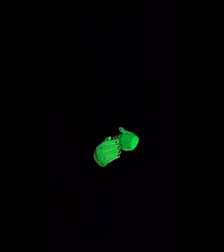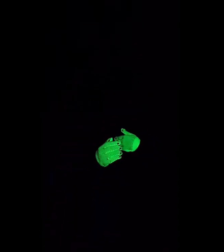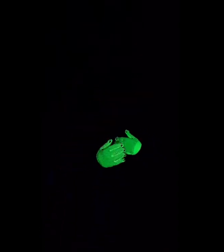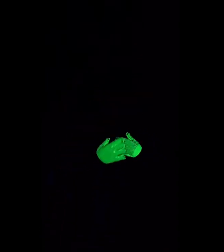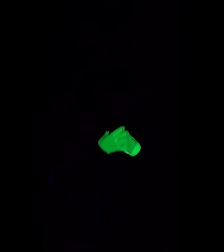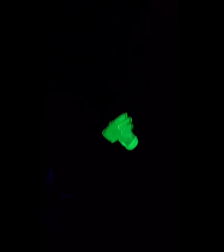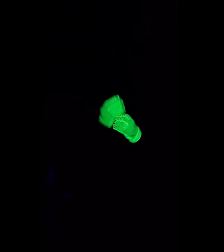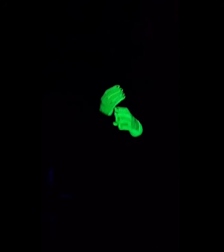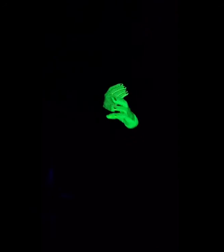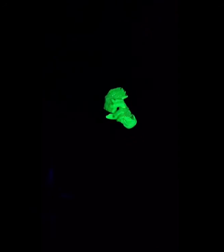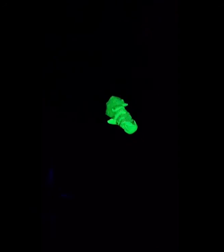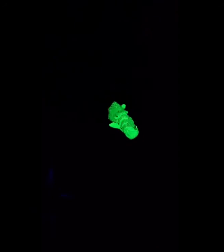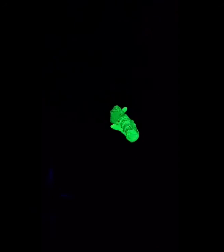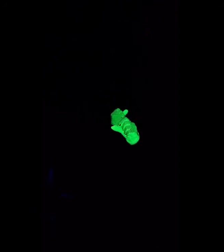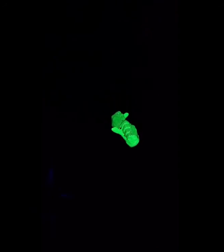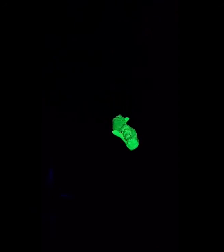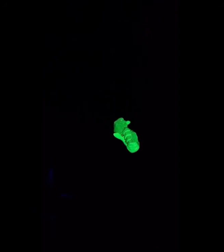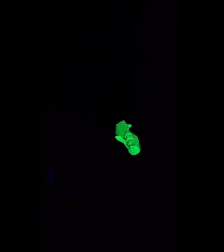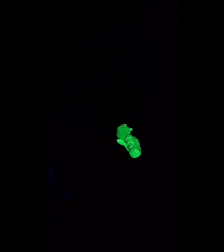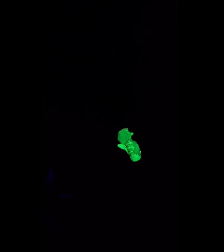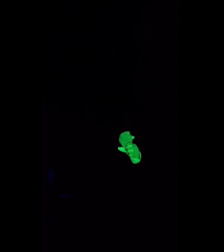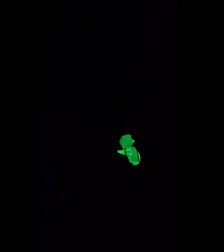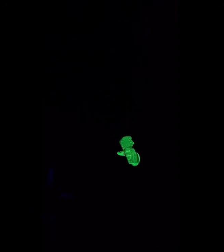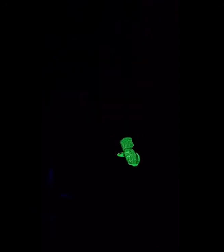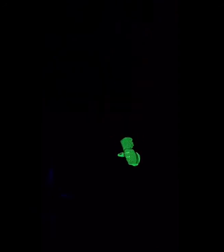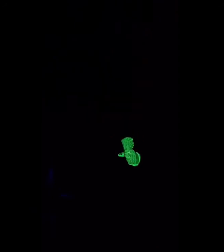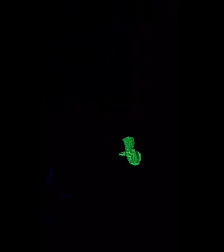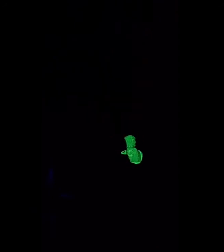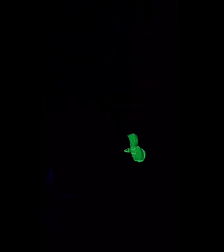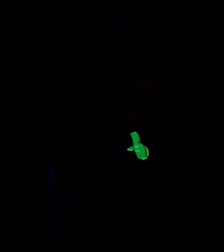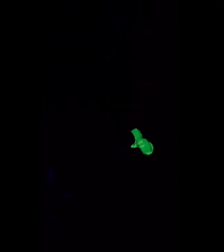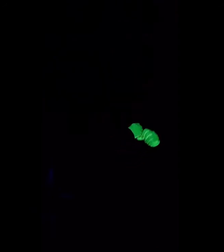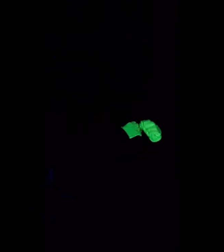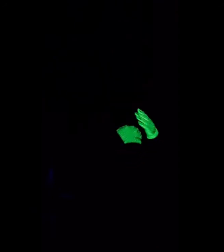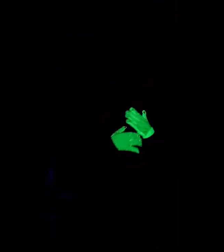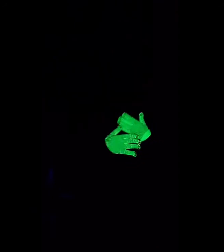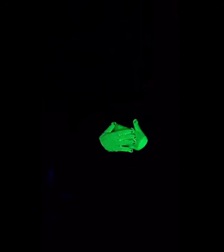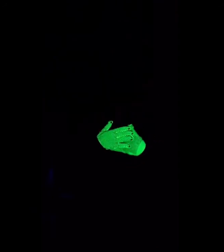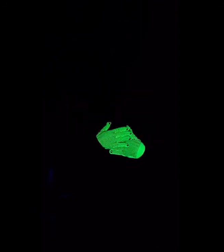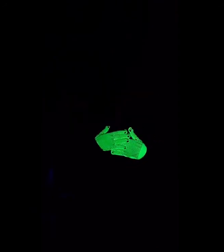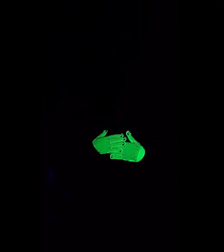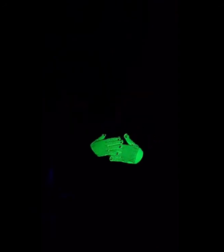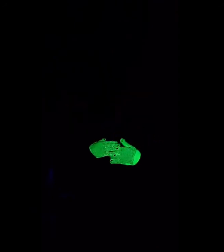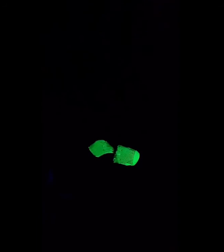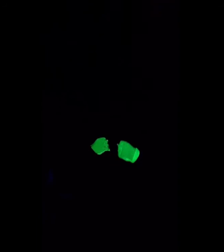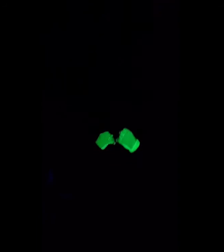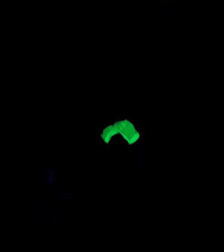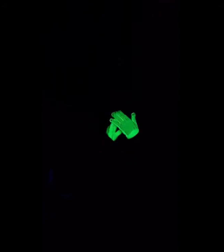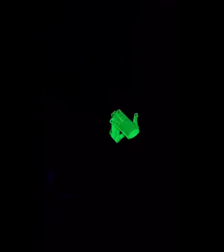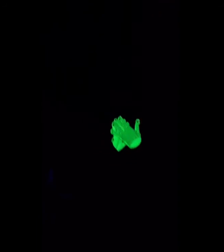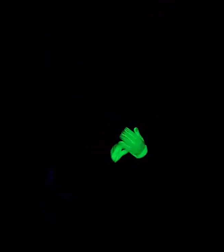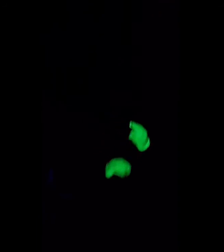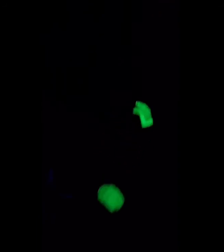will cling to you Come what may Cause I know